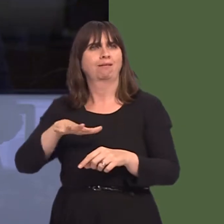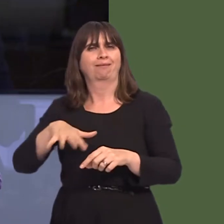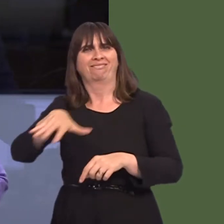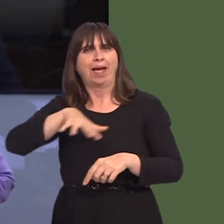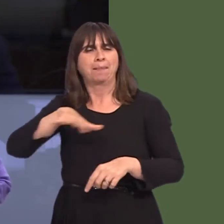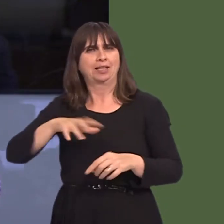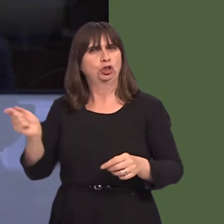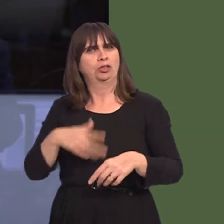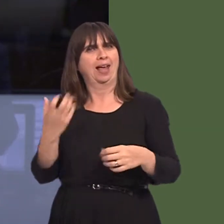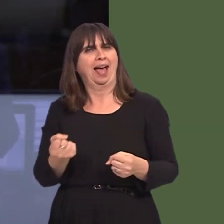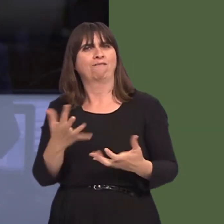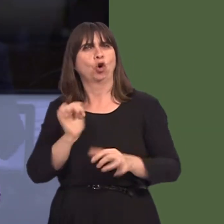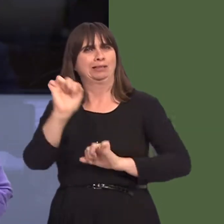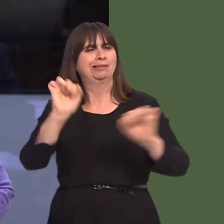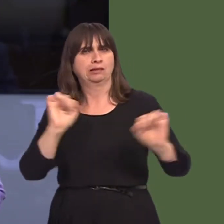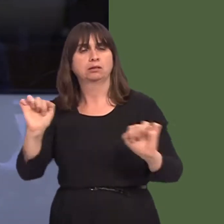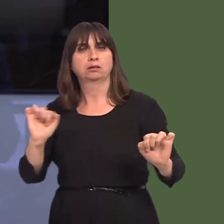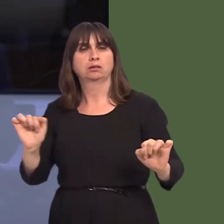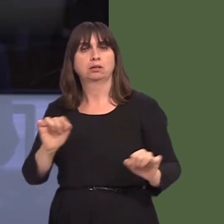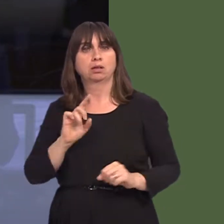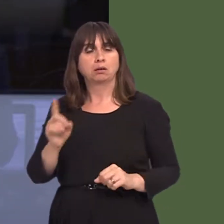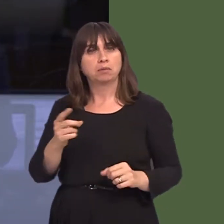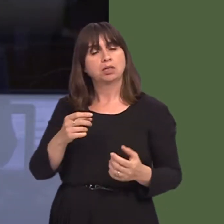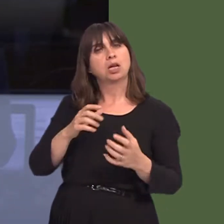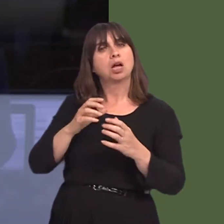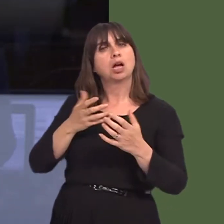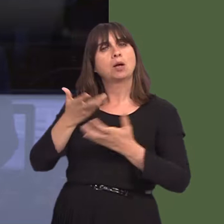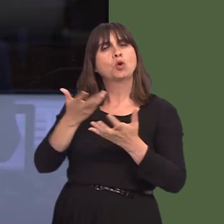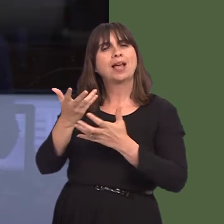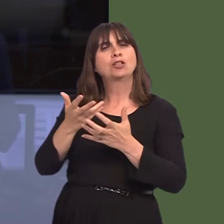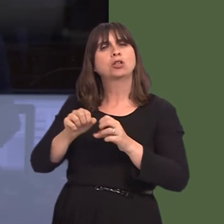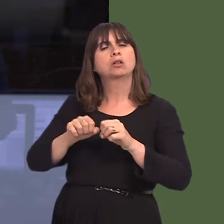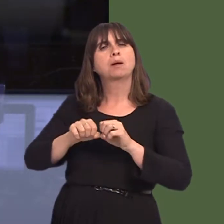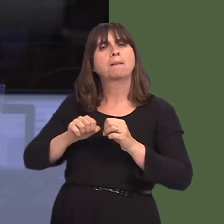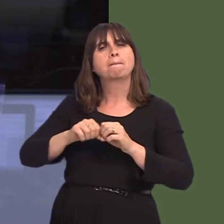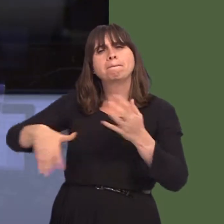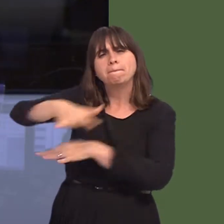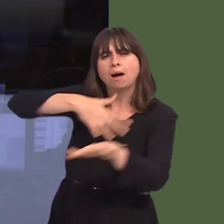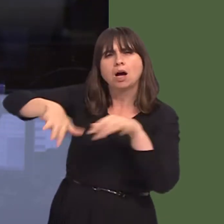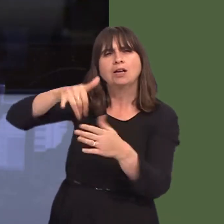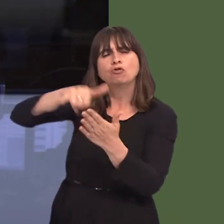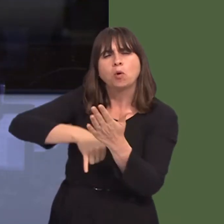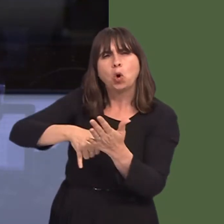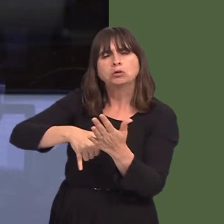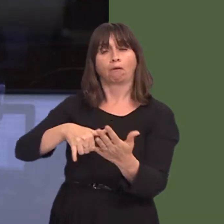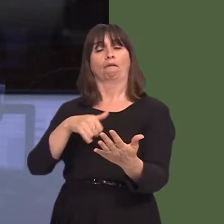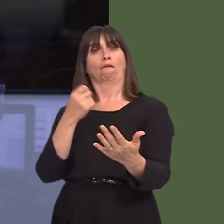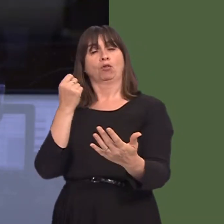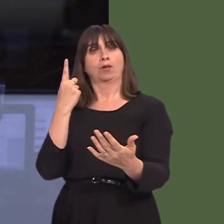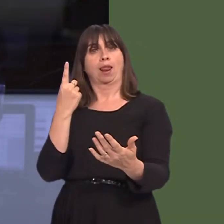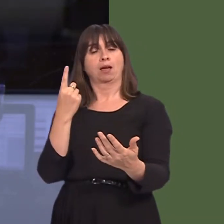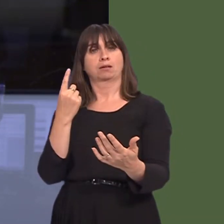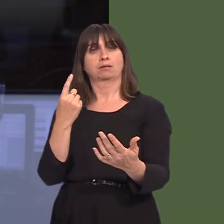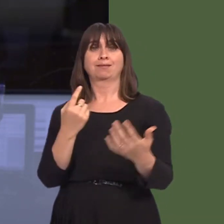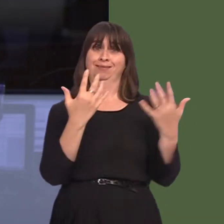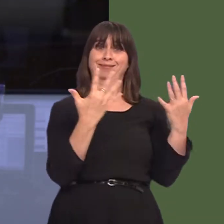should have. However, the latest communications market report for Wales found that just over 8 households out of